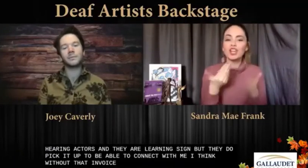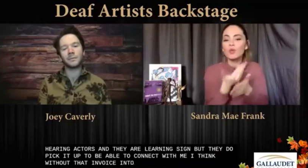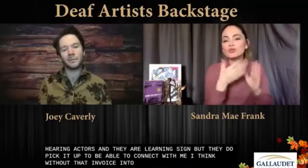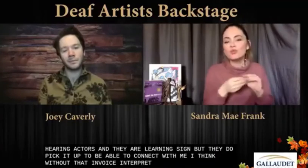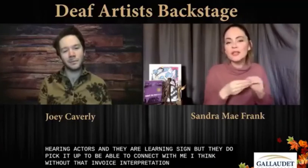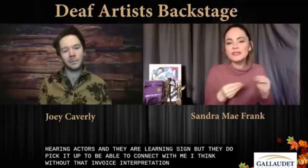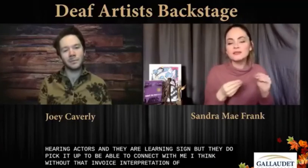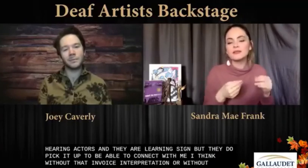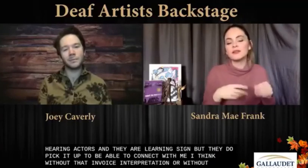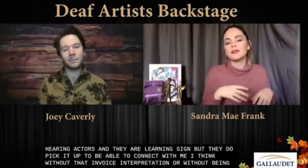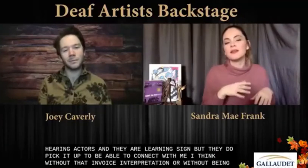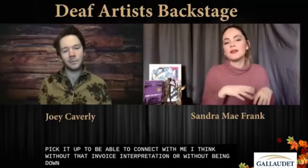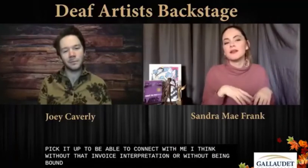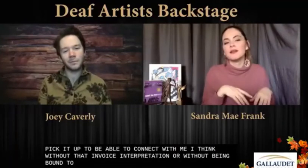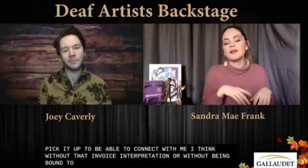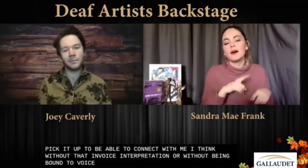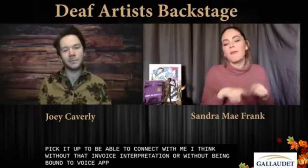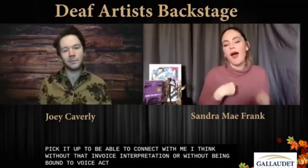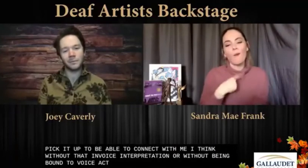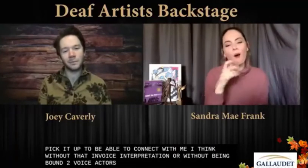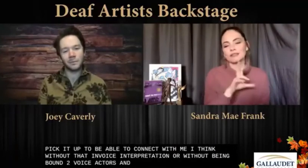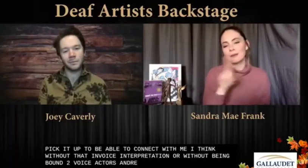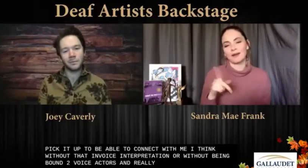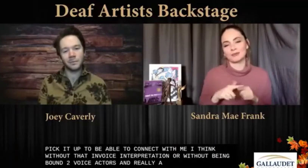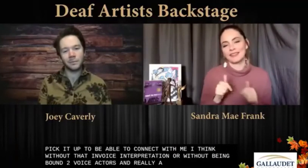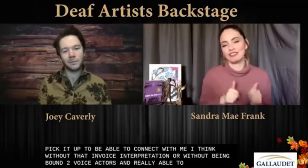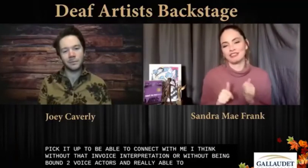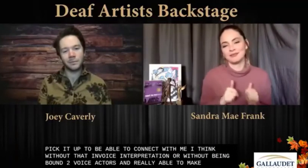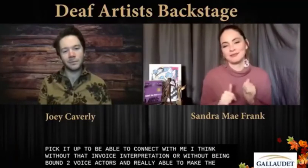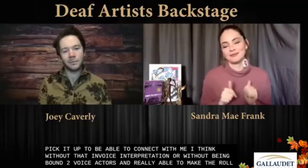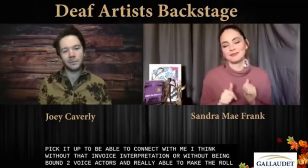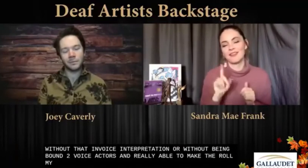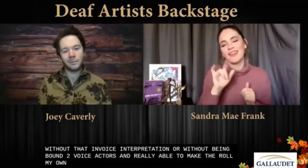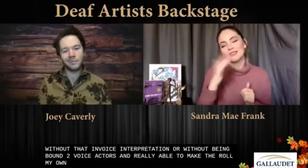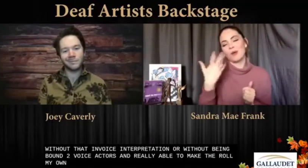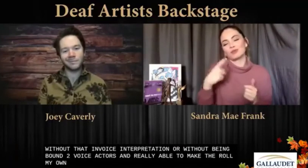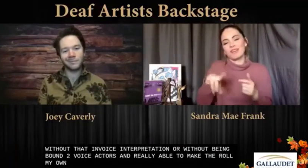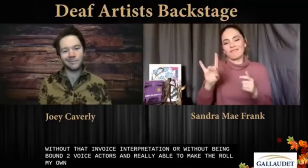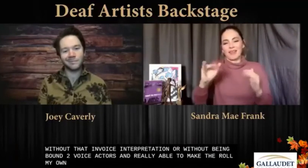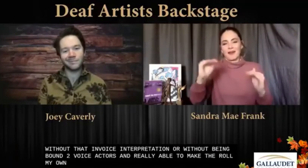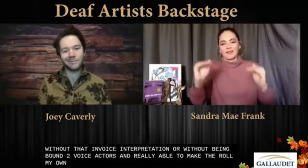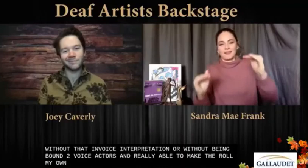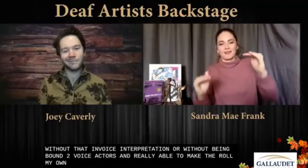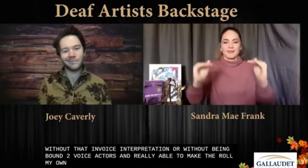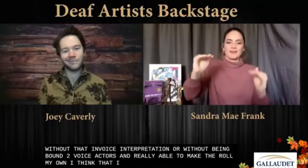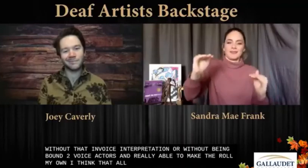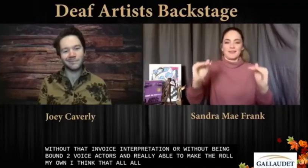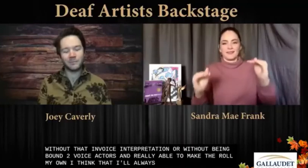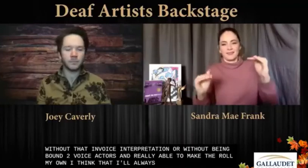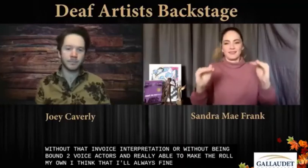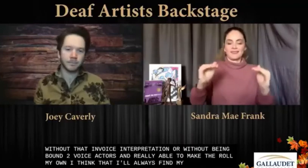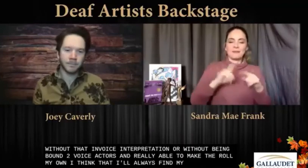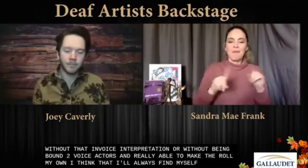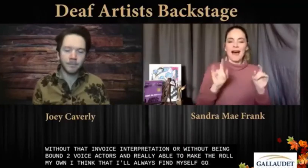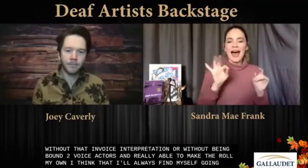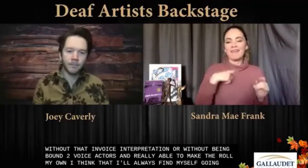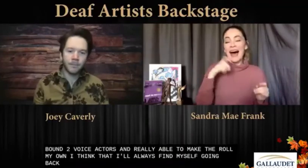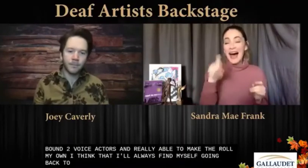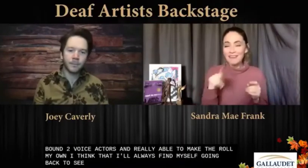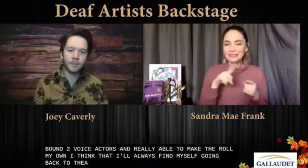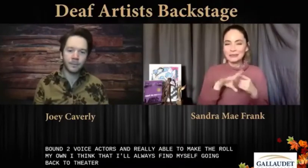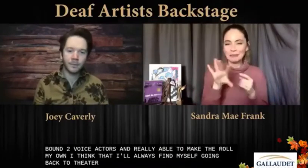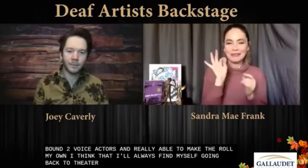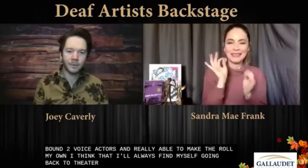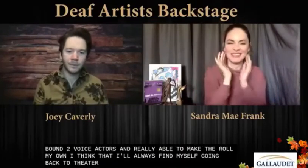interpretation or without being bound to voice actors i'm really able to make the role my own i think that i'll always find myself going back to